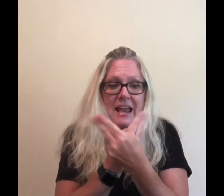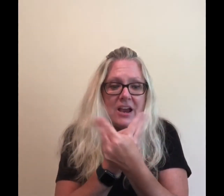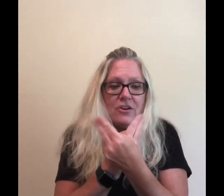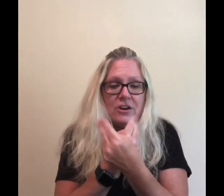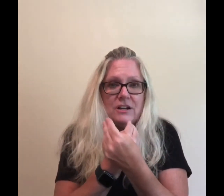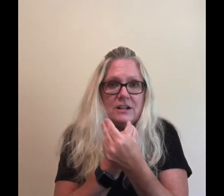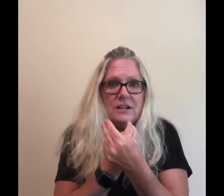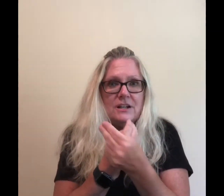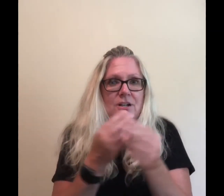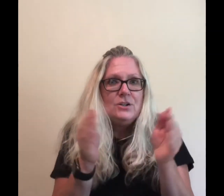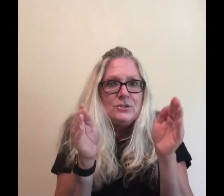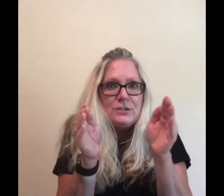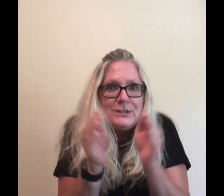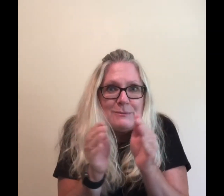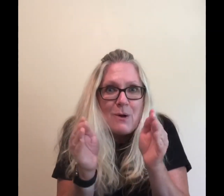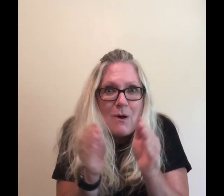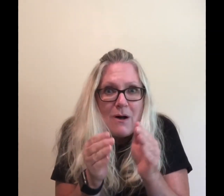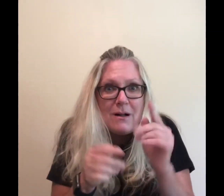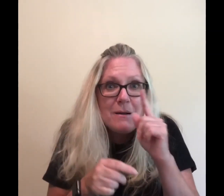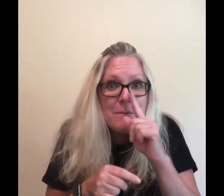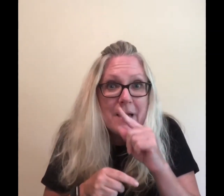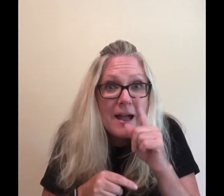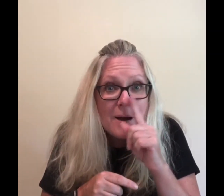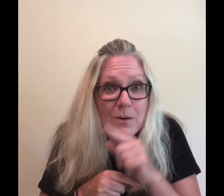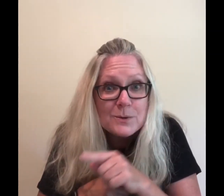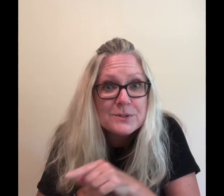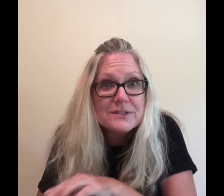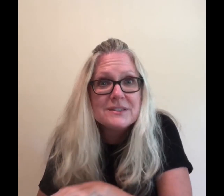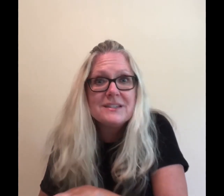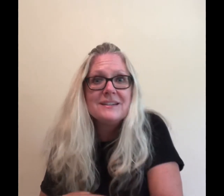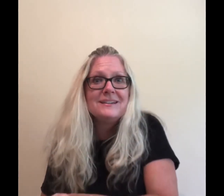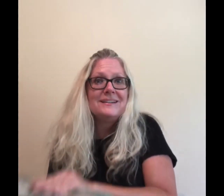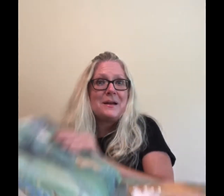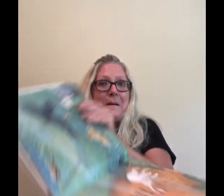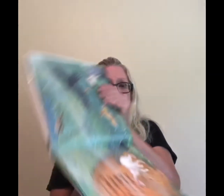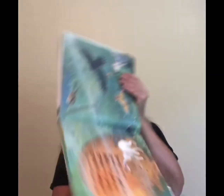hare, small mouse.